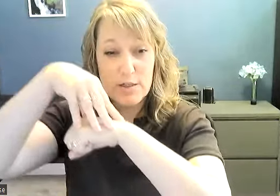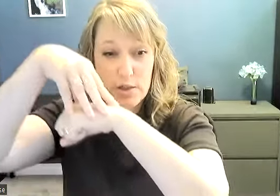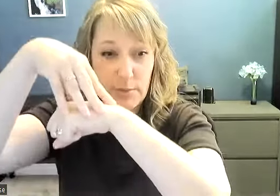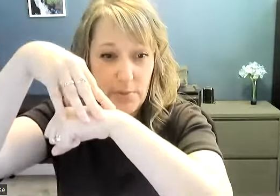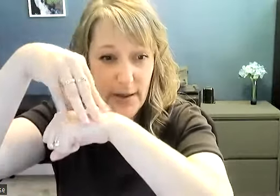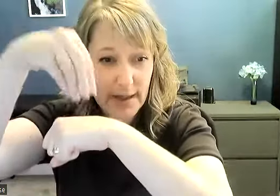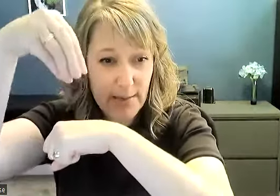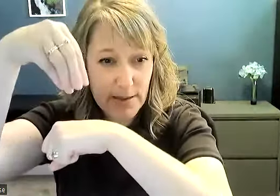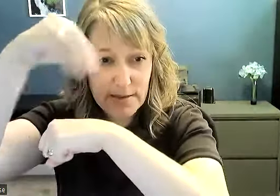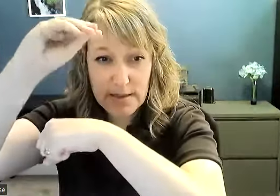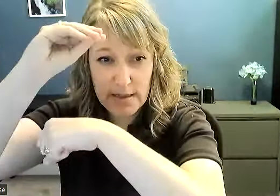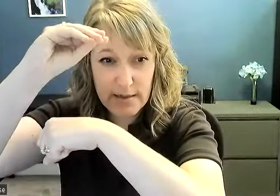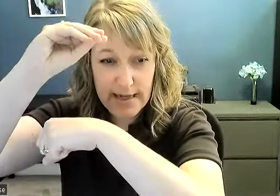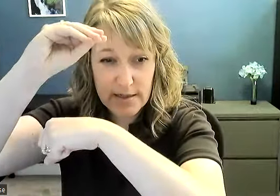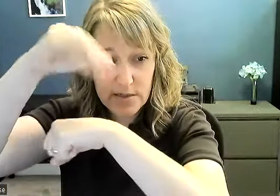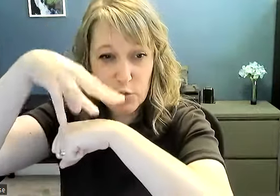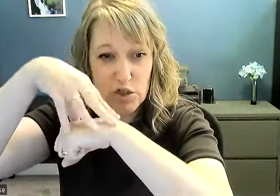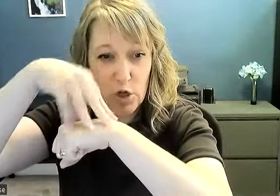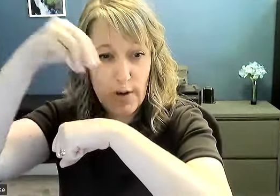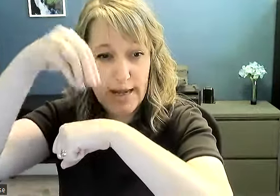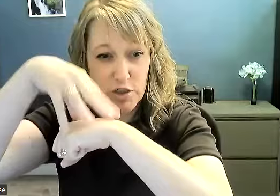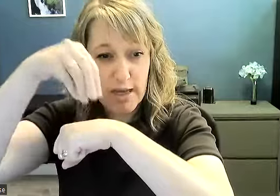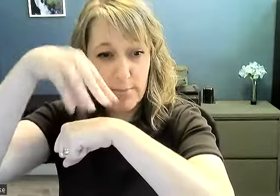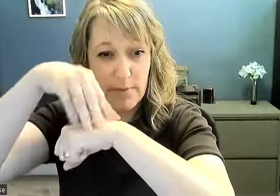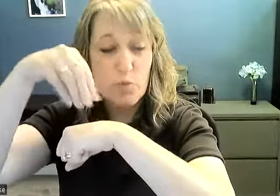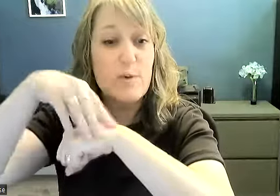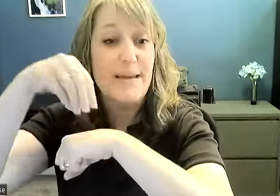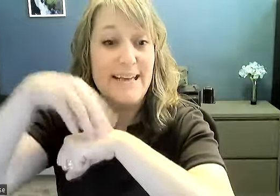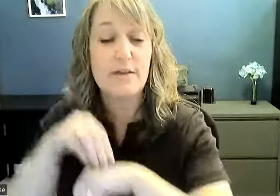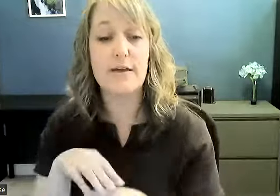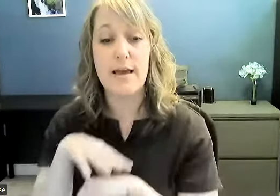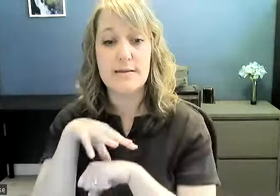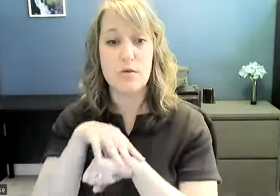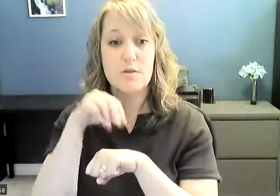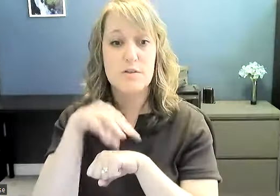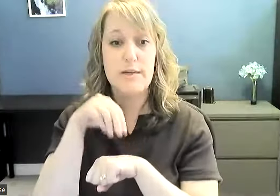to pick up and end in a squished O hand shape, repeated. Okay, so Sweden.